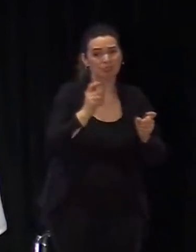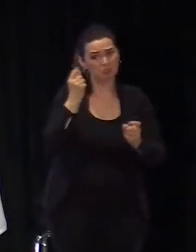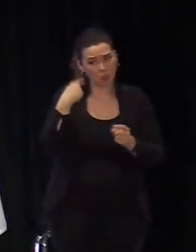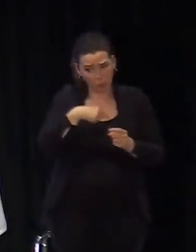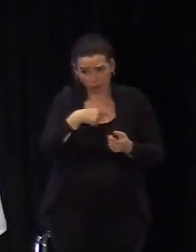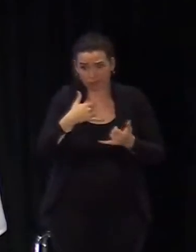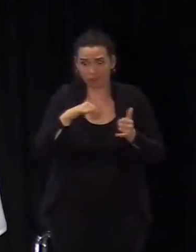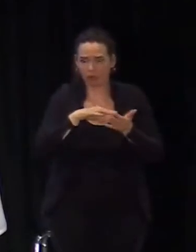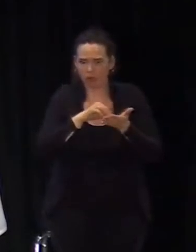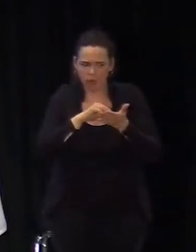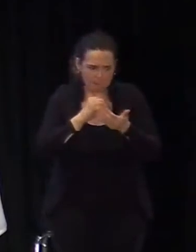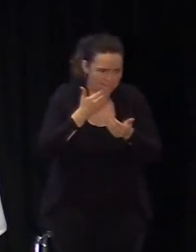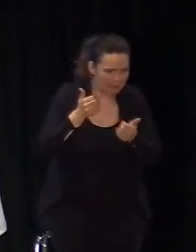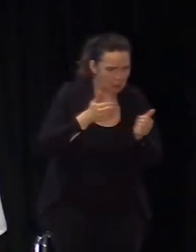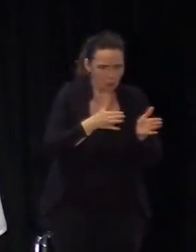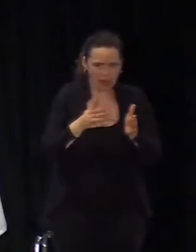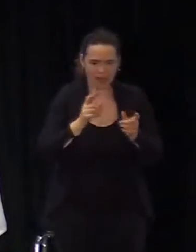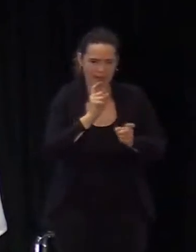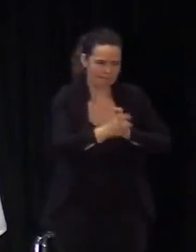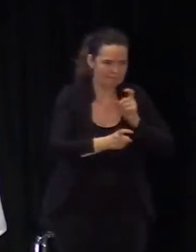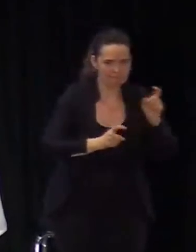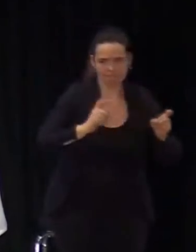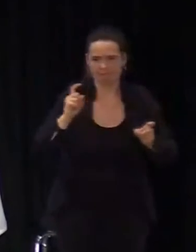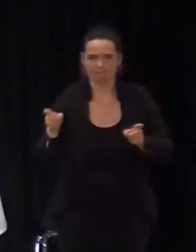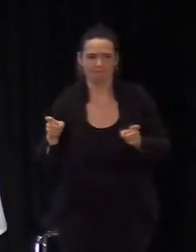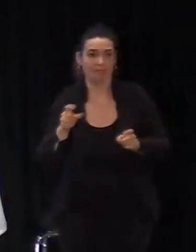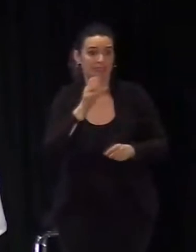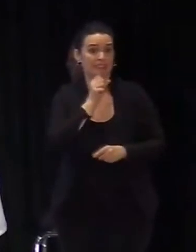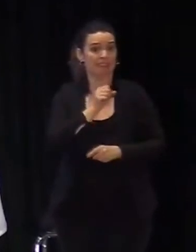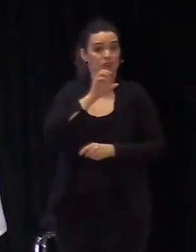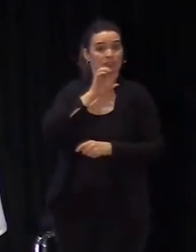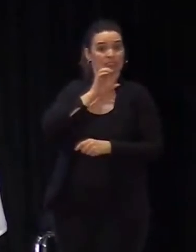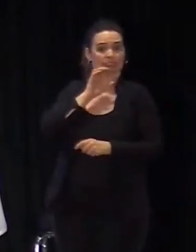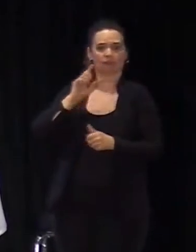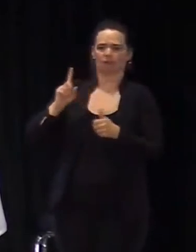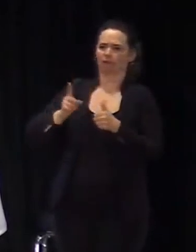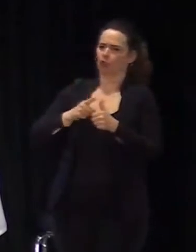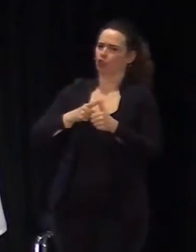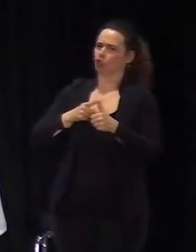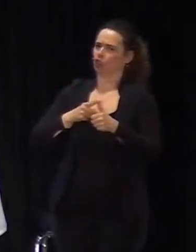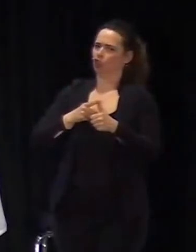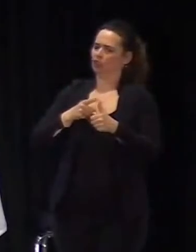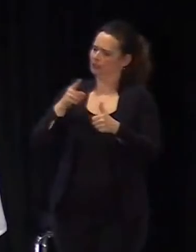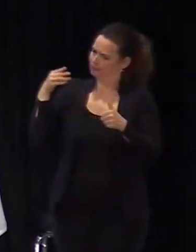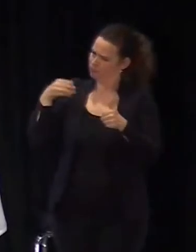getting, seniors are still going to get vaccinated. Kinney's has 1,600 new appointments this week.